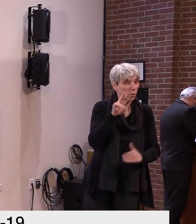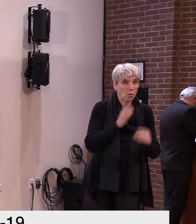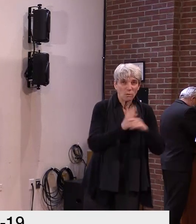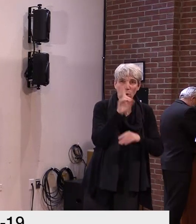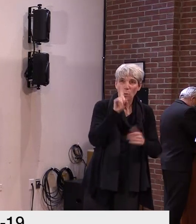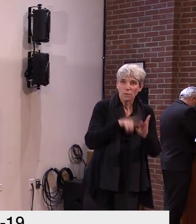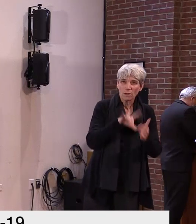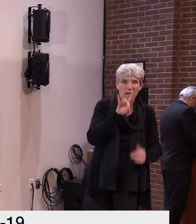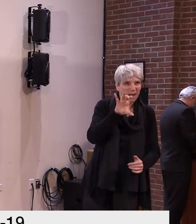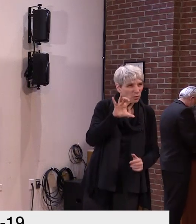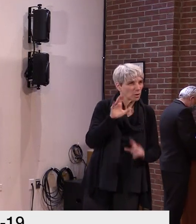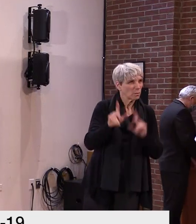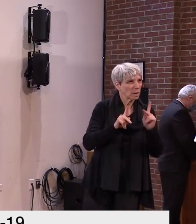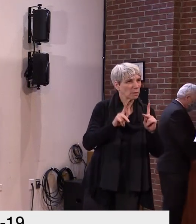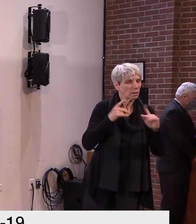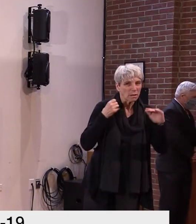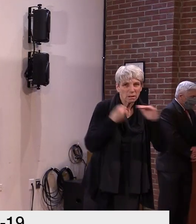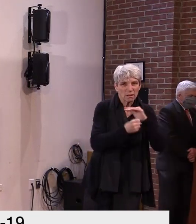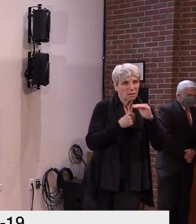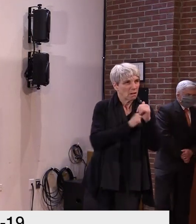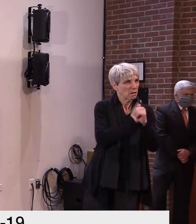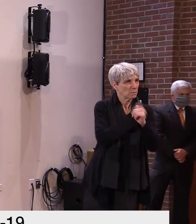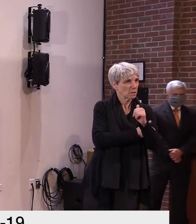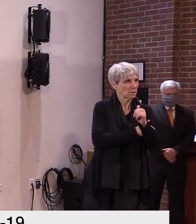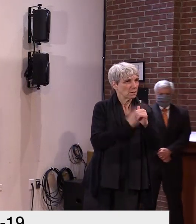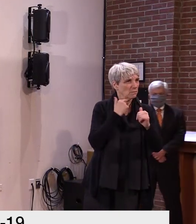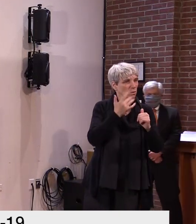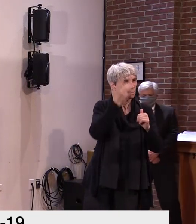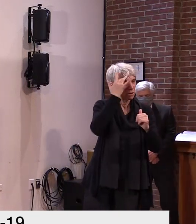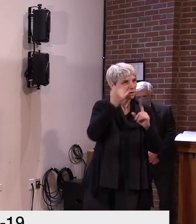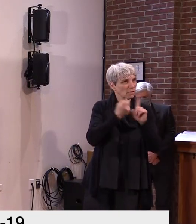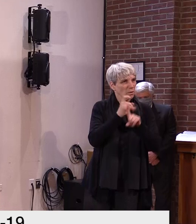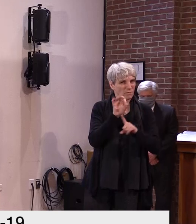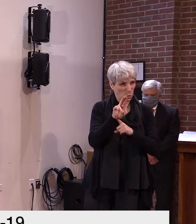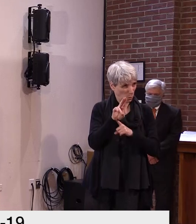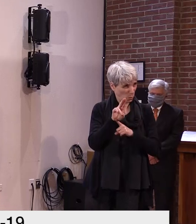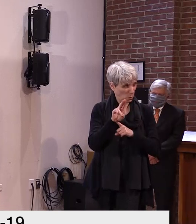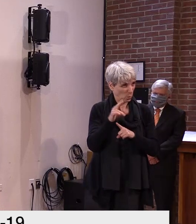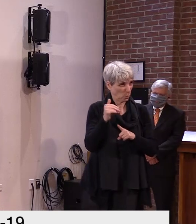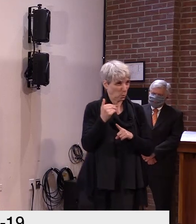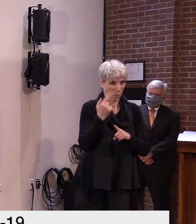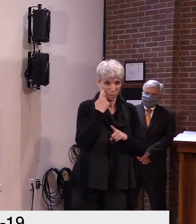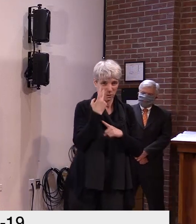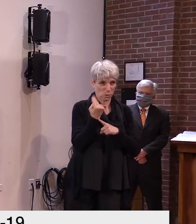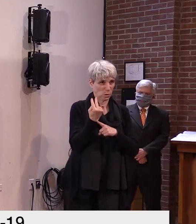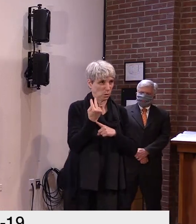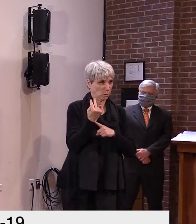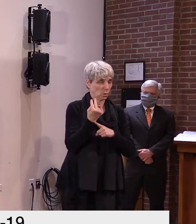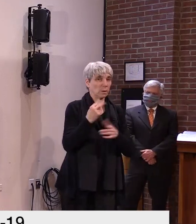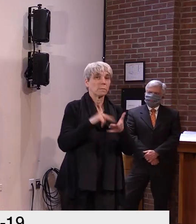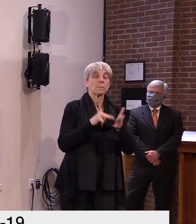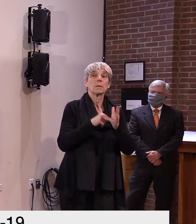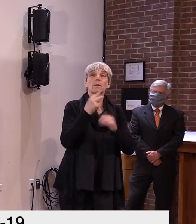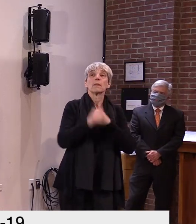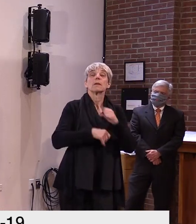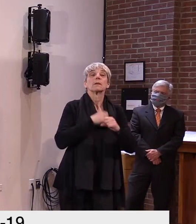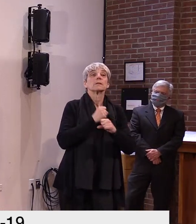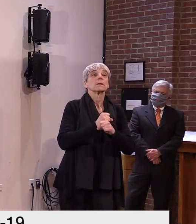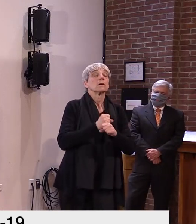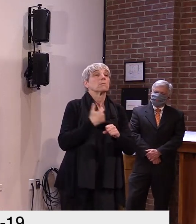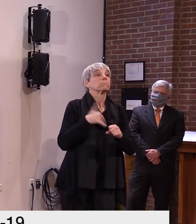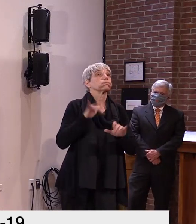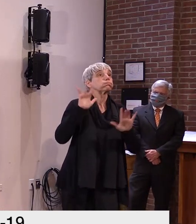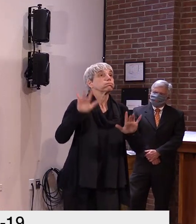statistic many of you may not be familiar with. So this year, it's important to limit any strain on our